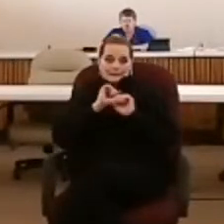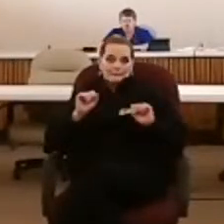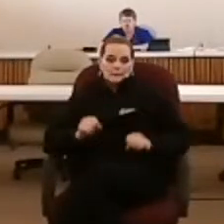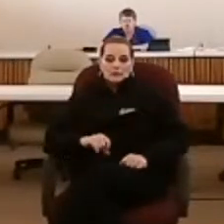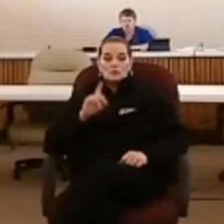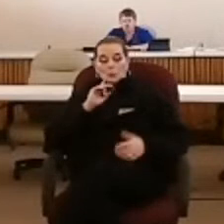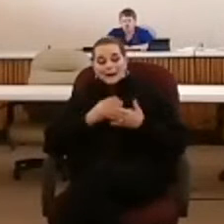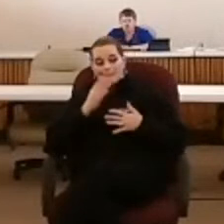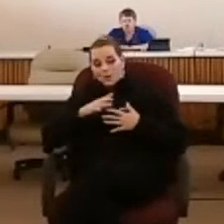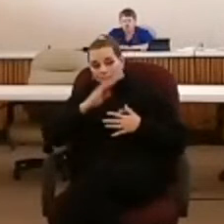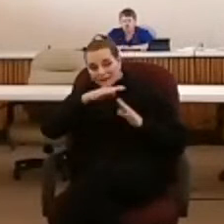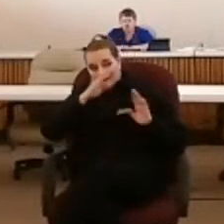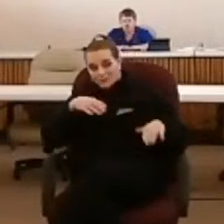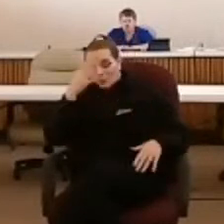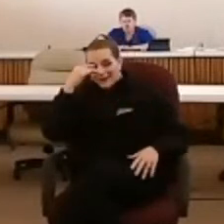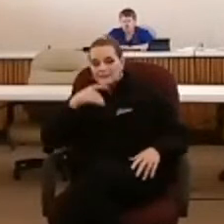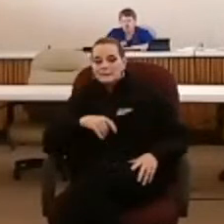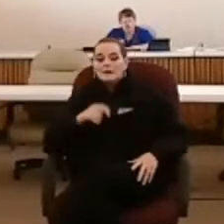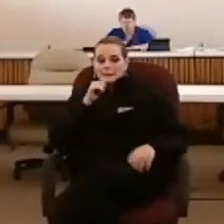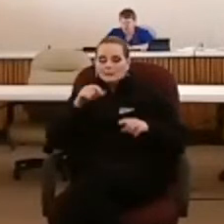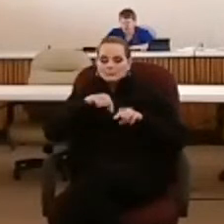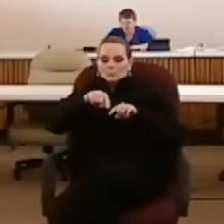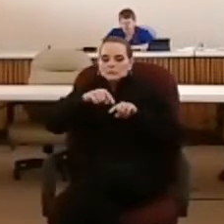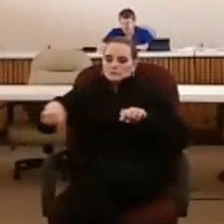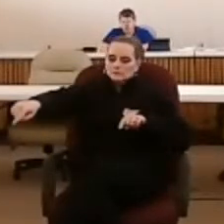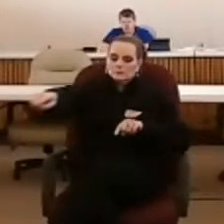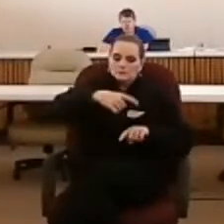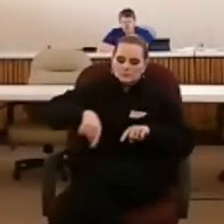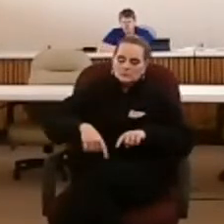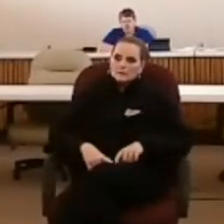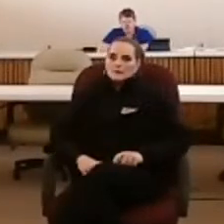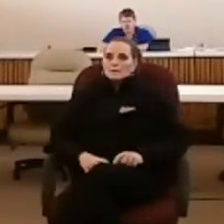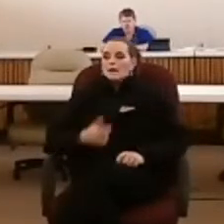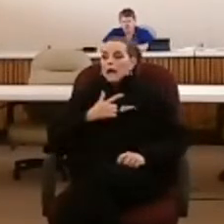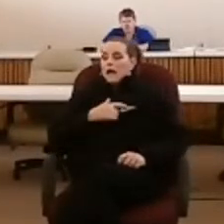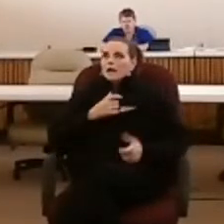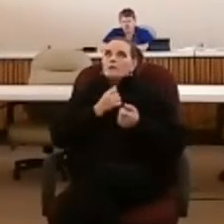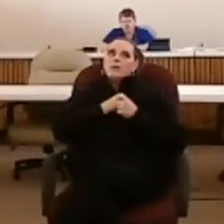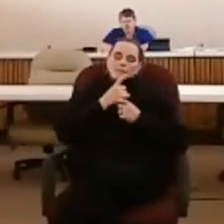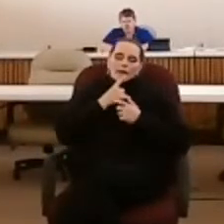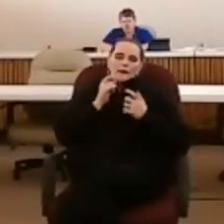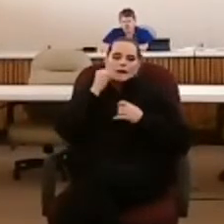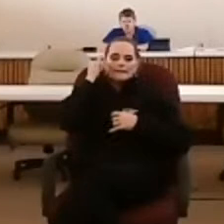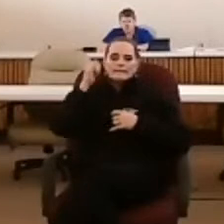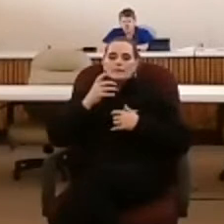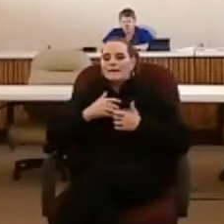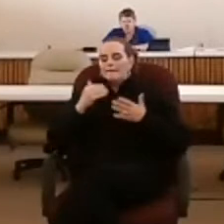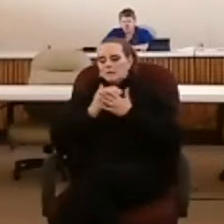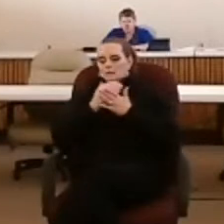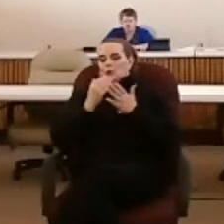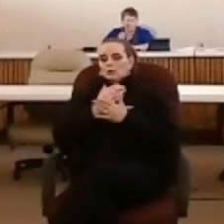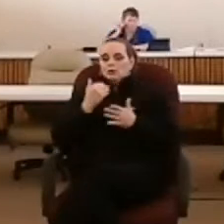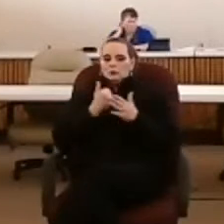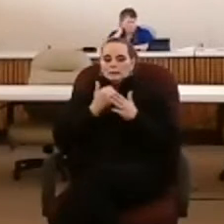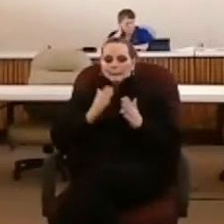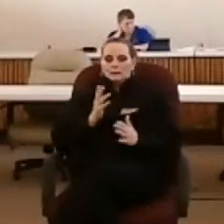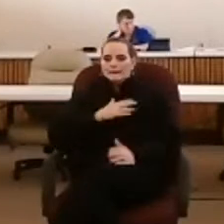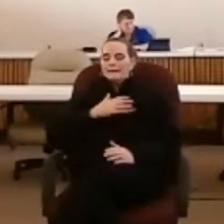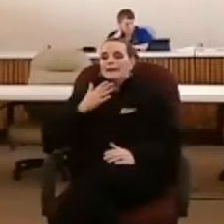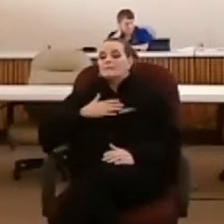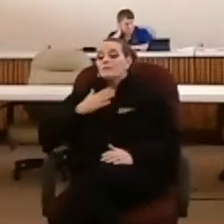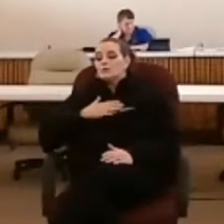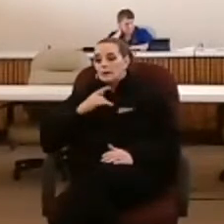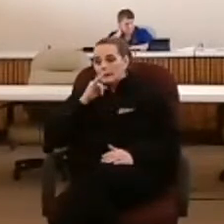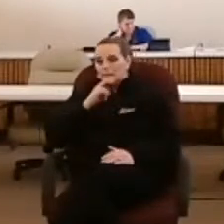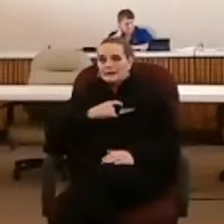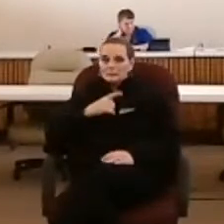that home was because it was a cul-de-sac. It was, I love that whole idea. And now we have new neighbors that have young kids. And that's my biggest fear,